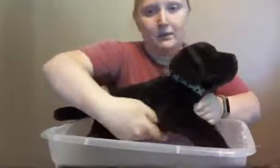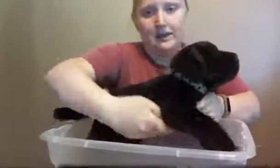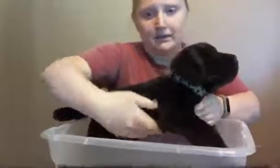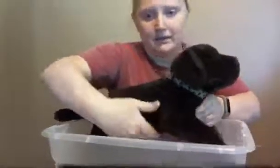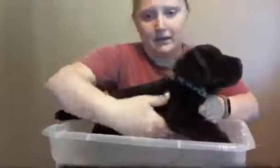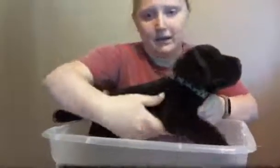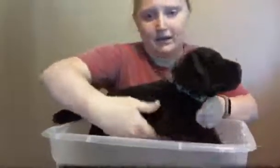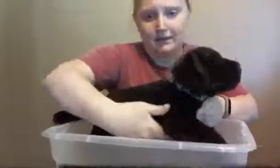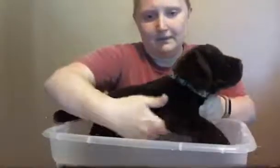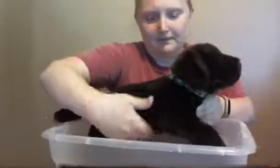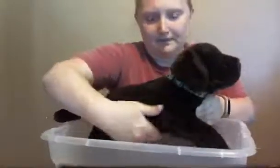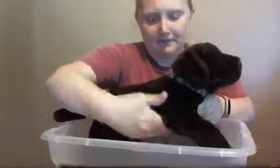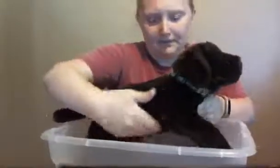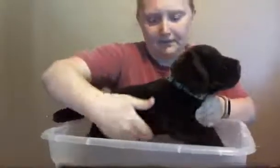quite dirty.